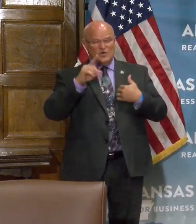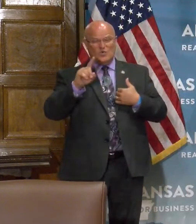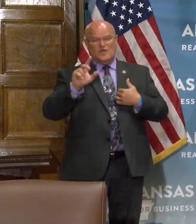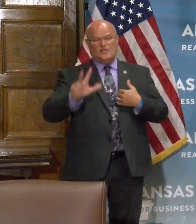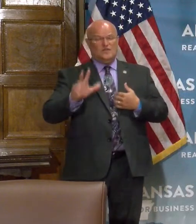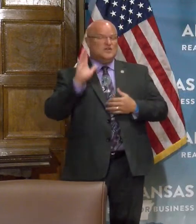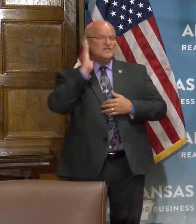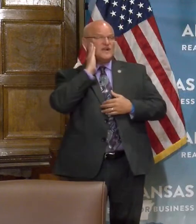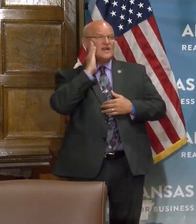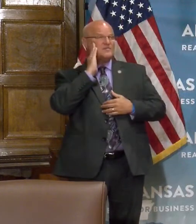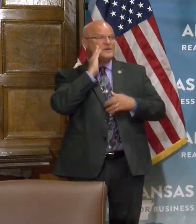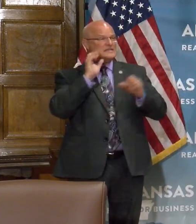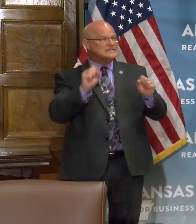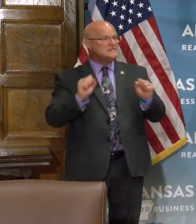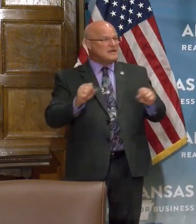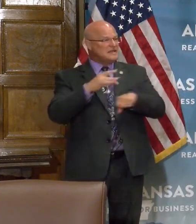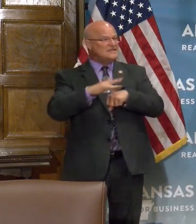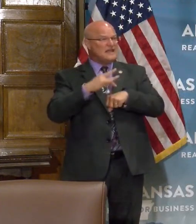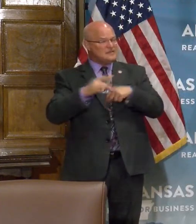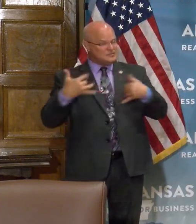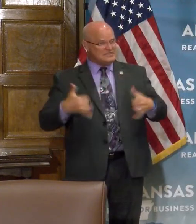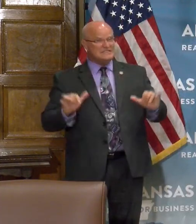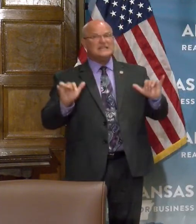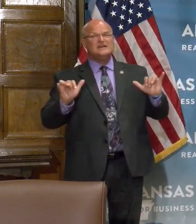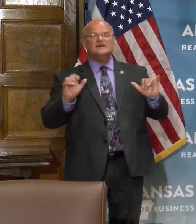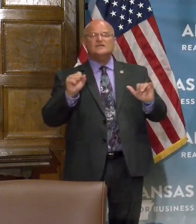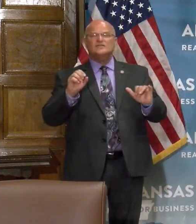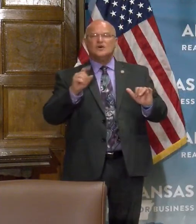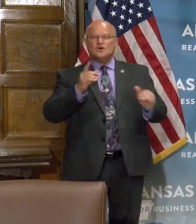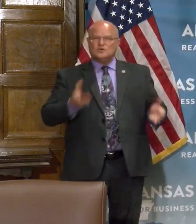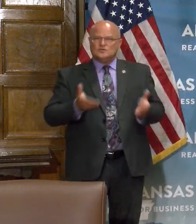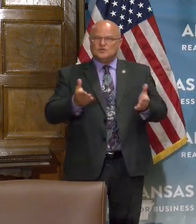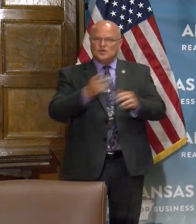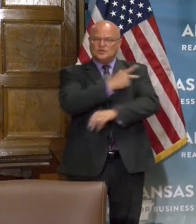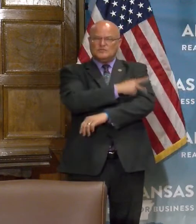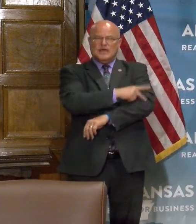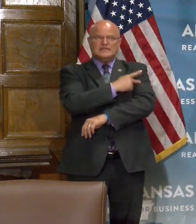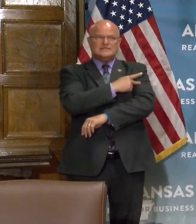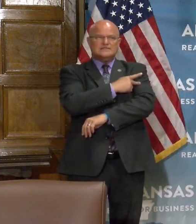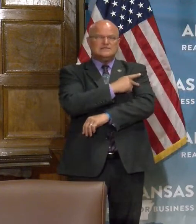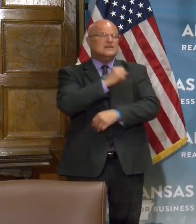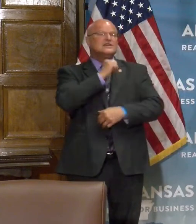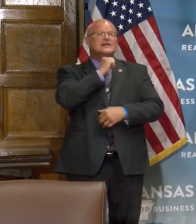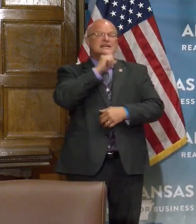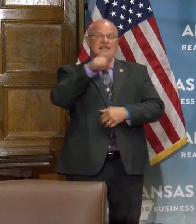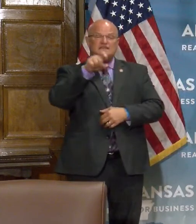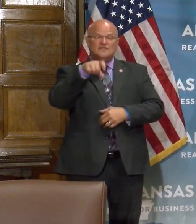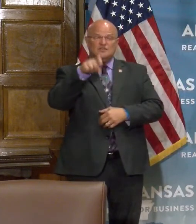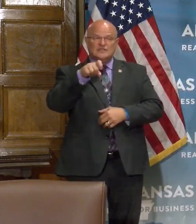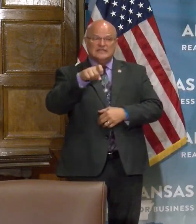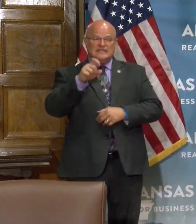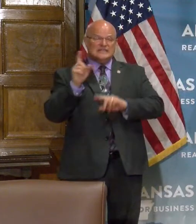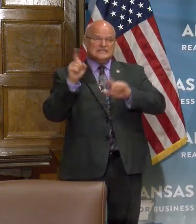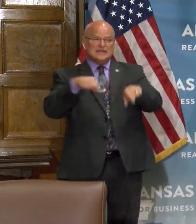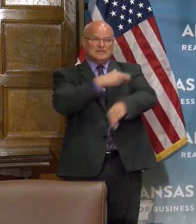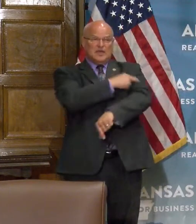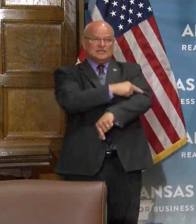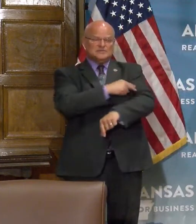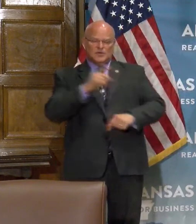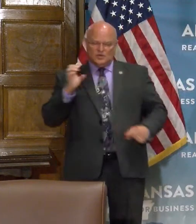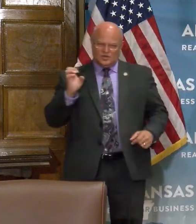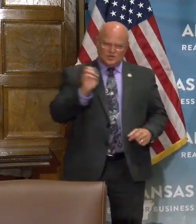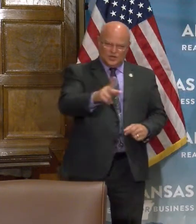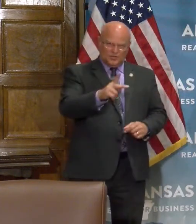our beds capacity available. So again, want to encourage patients not to delay care, whether that's returning to your